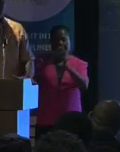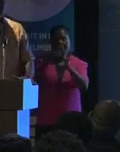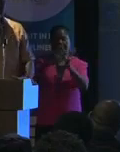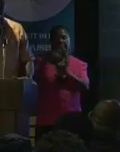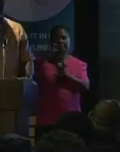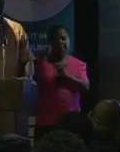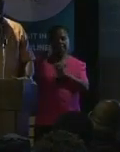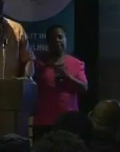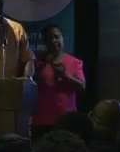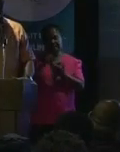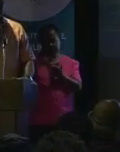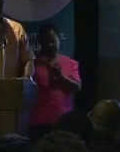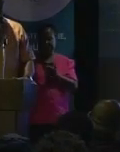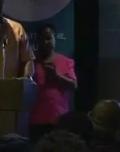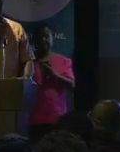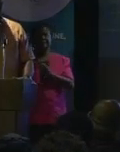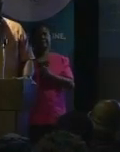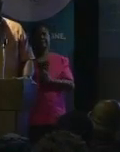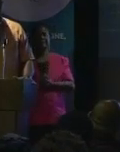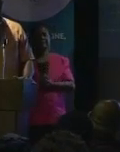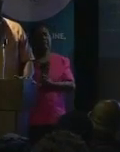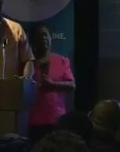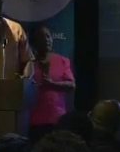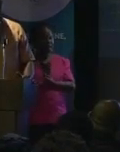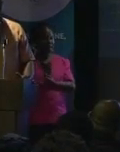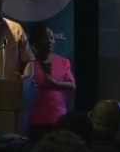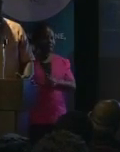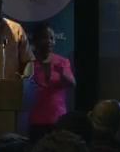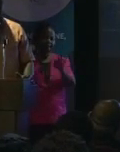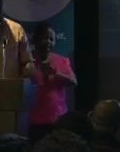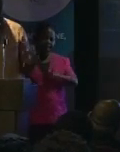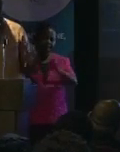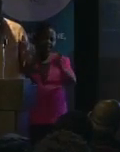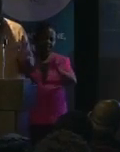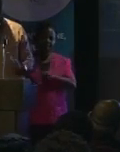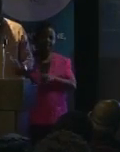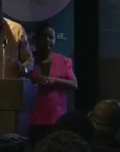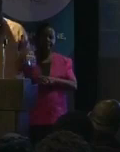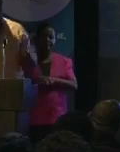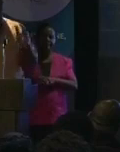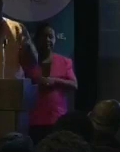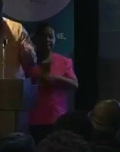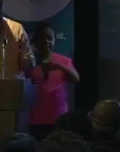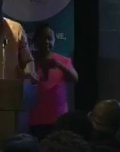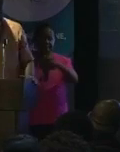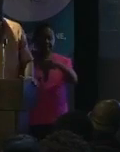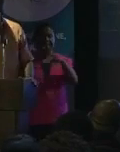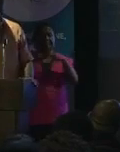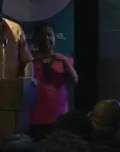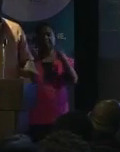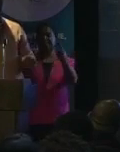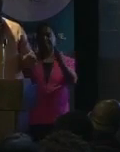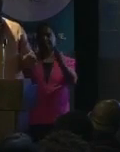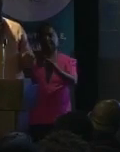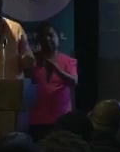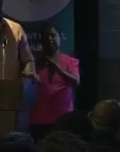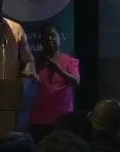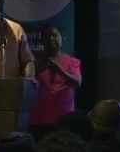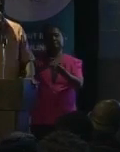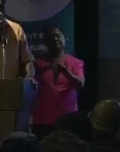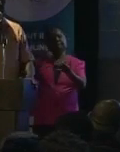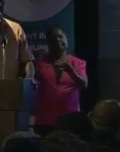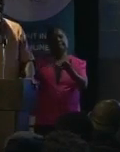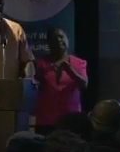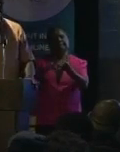the approval. But if they are claiming for the immediate family, the spouse and the children, you action it right away and deduct